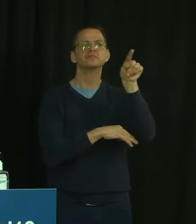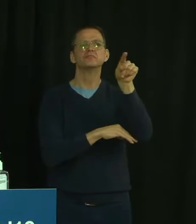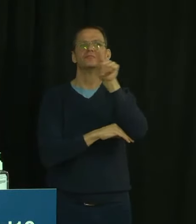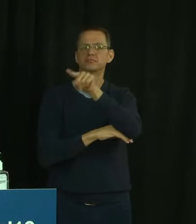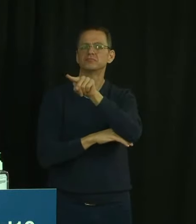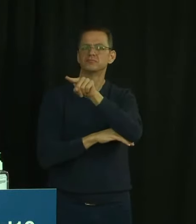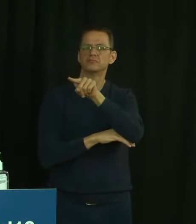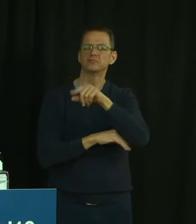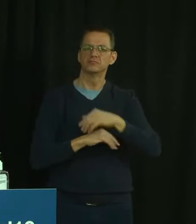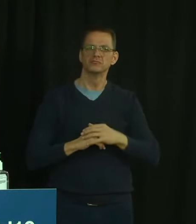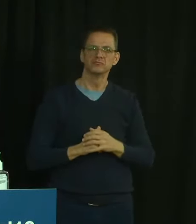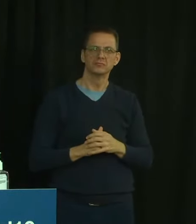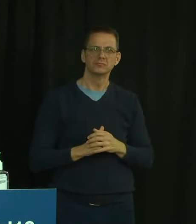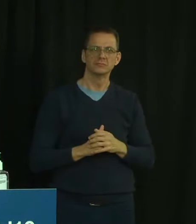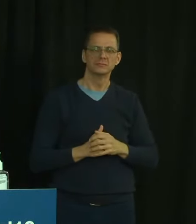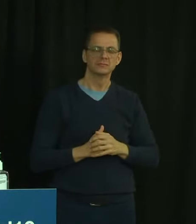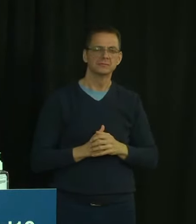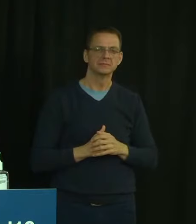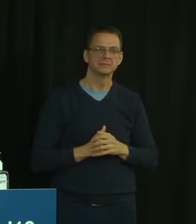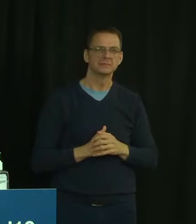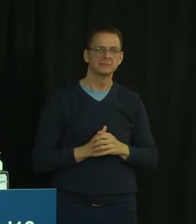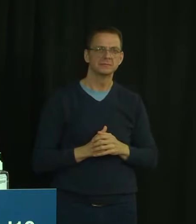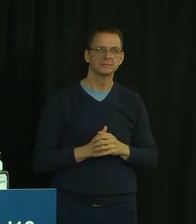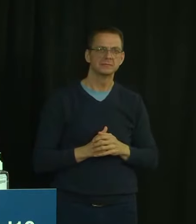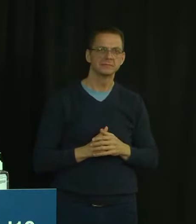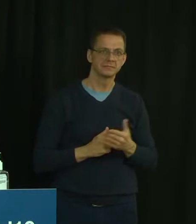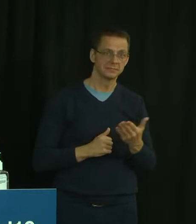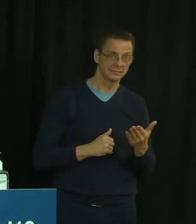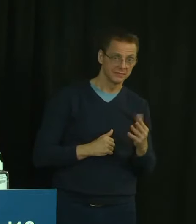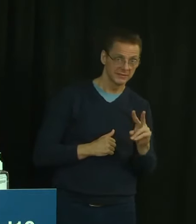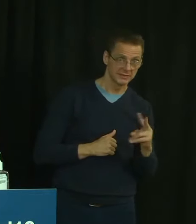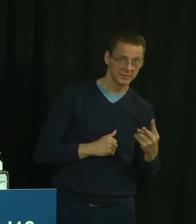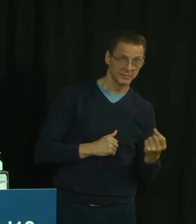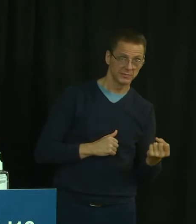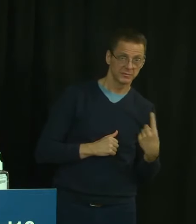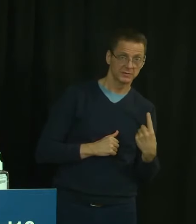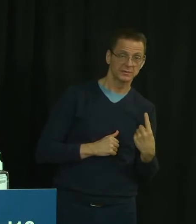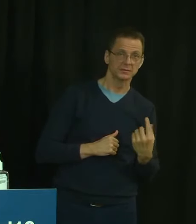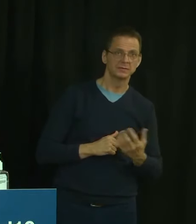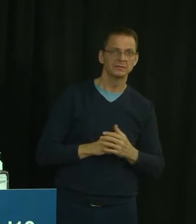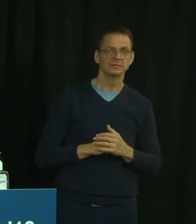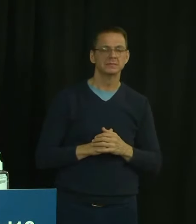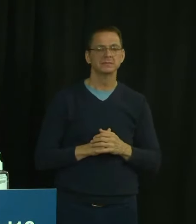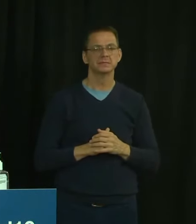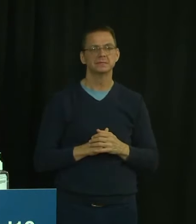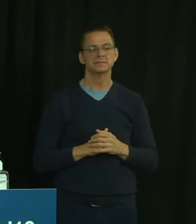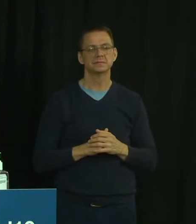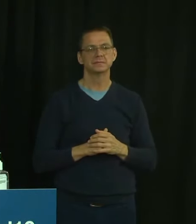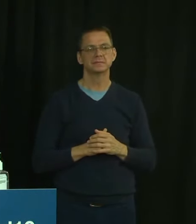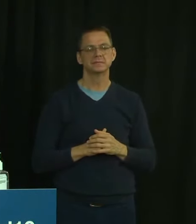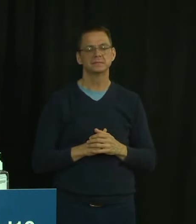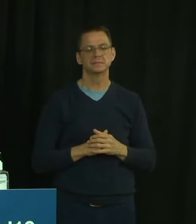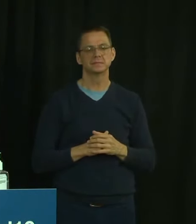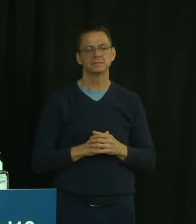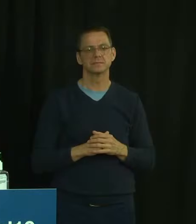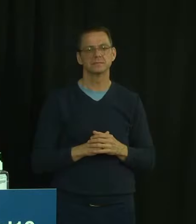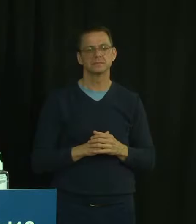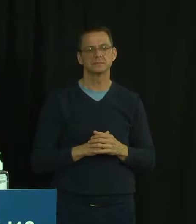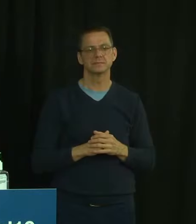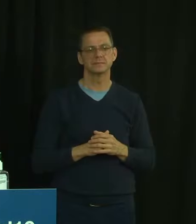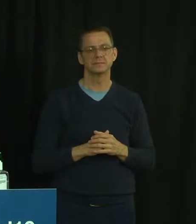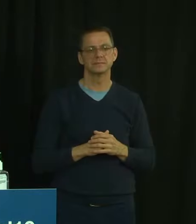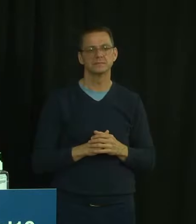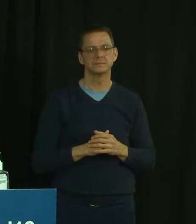from vaccine. Is there a follow-up question, Lauren? Yeah, just a brief one. You had mentioned